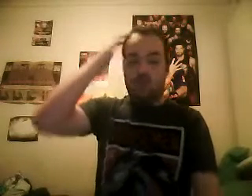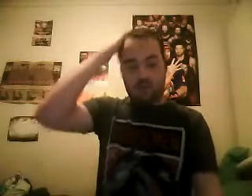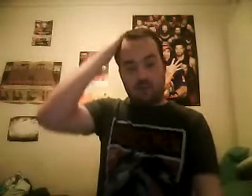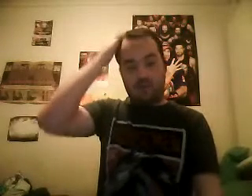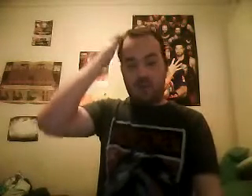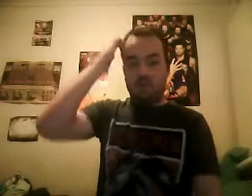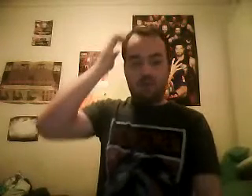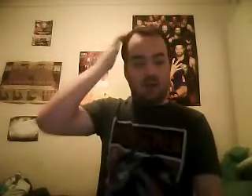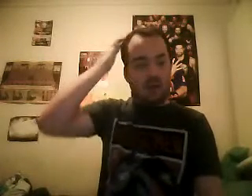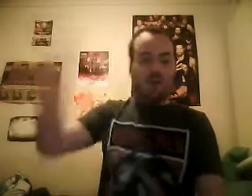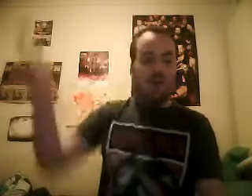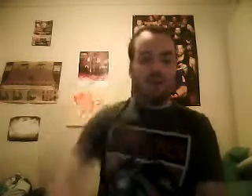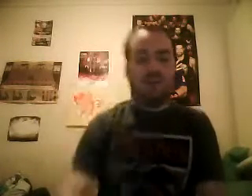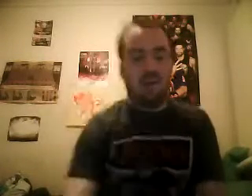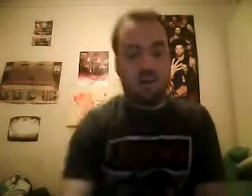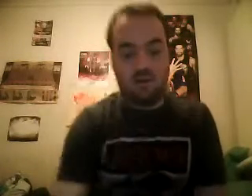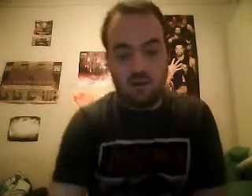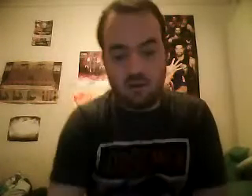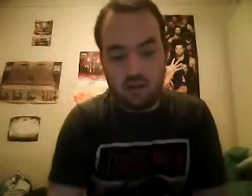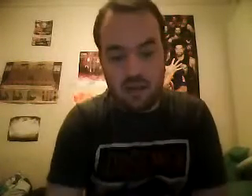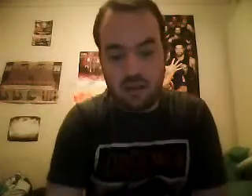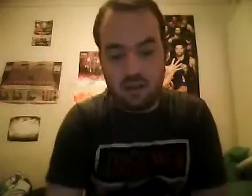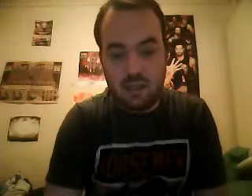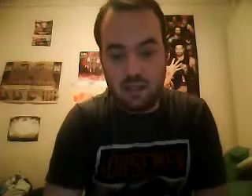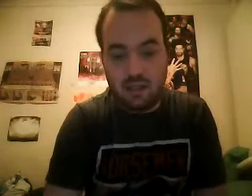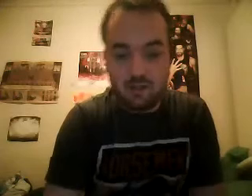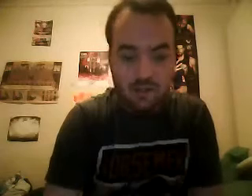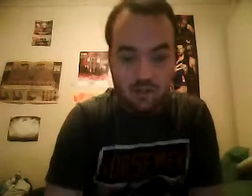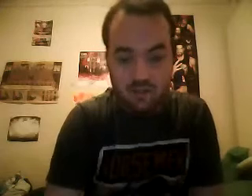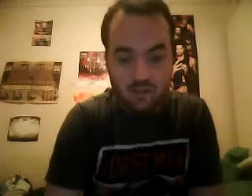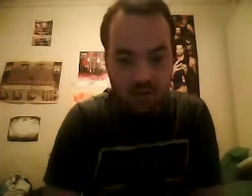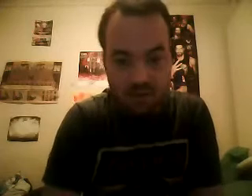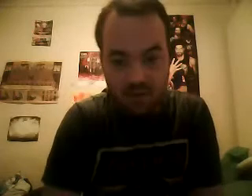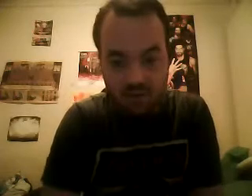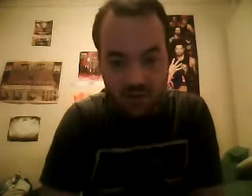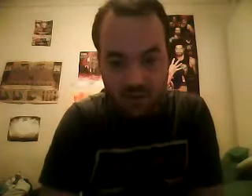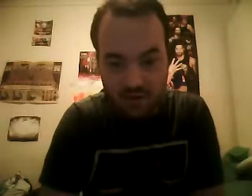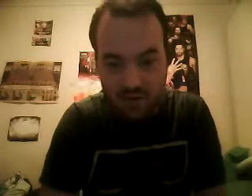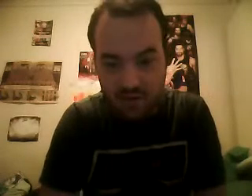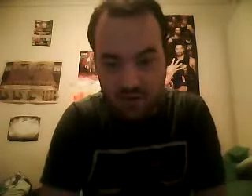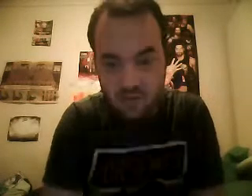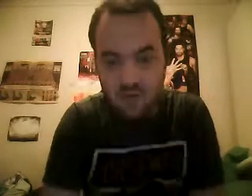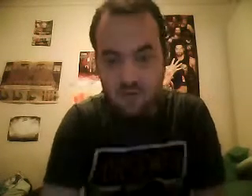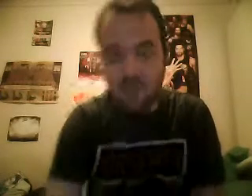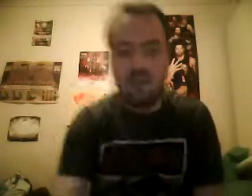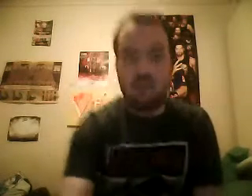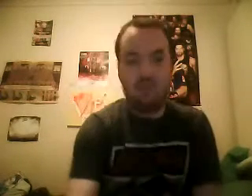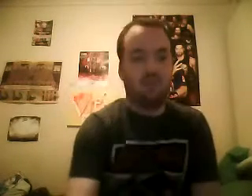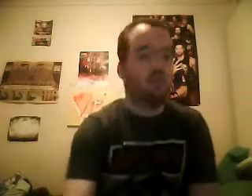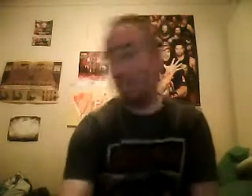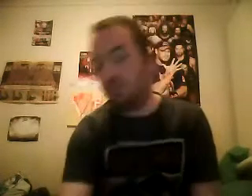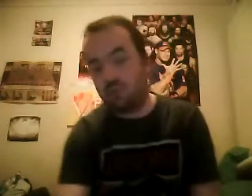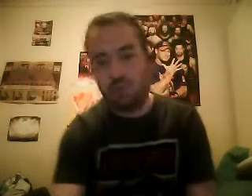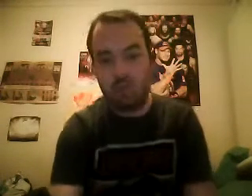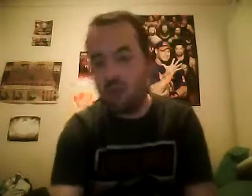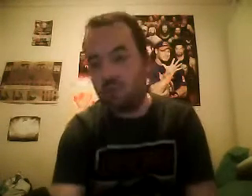And finally, guys, the last thing I'll talk about here, because I already talked about the 24/7 stuff and the Shane appreciation